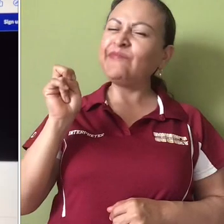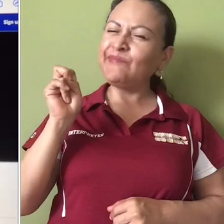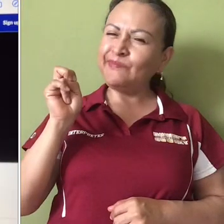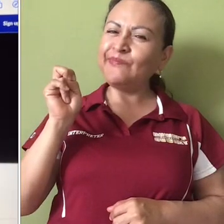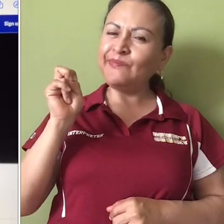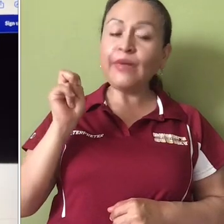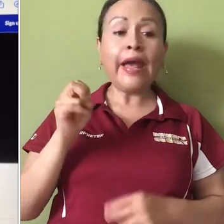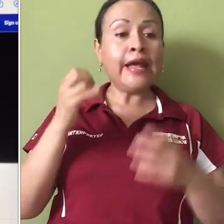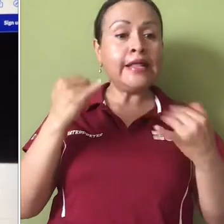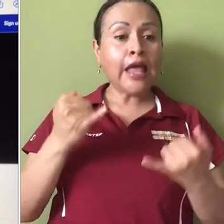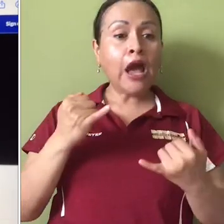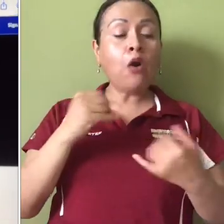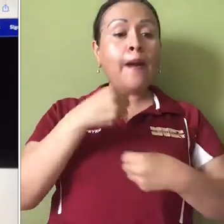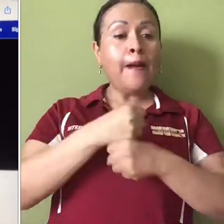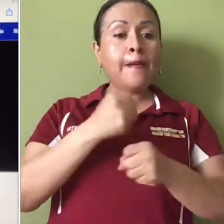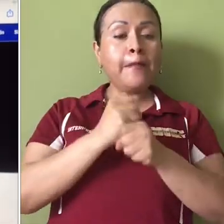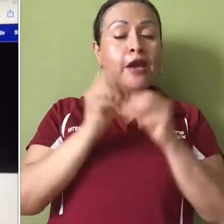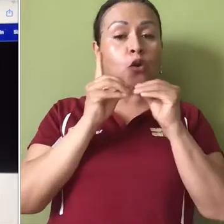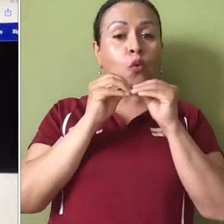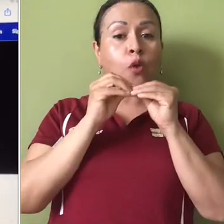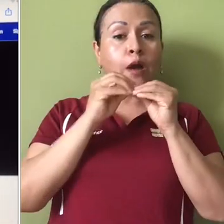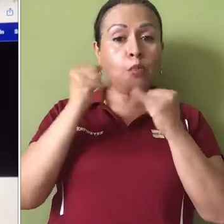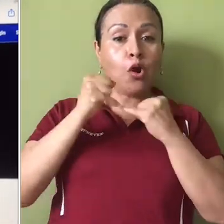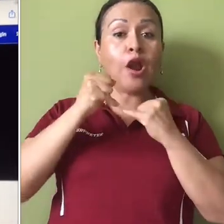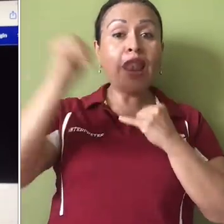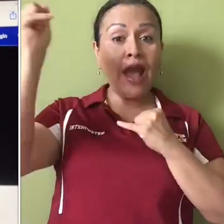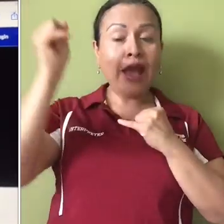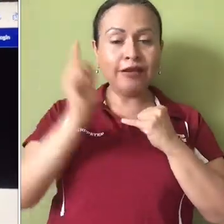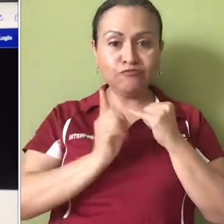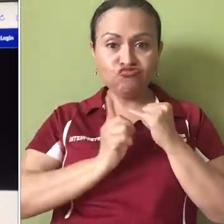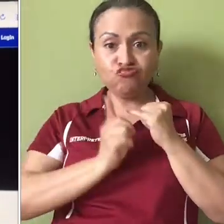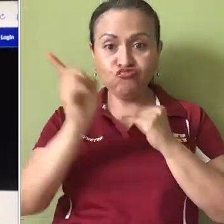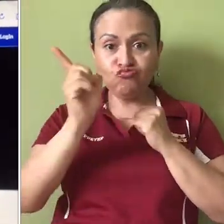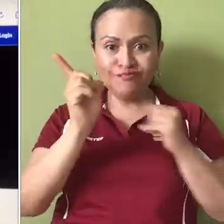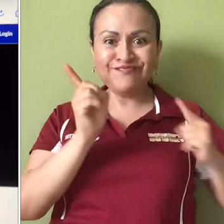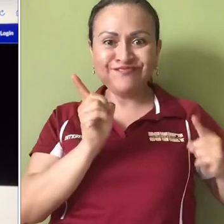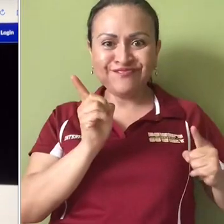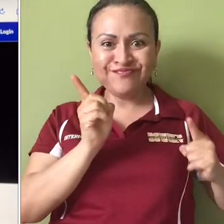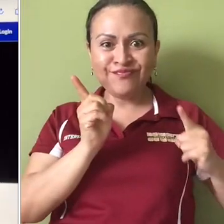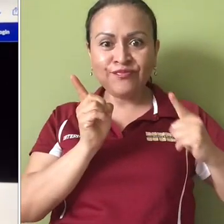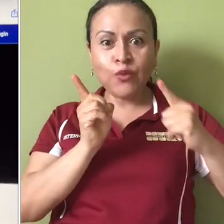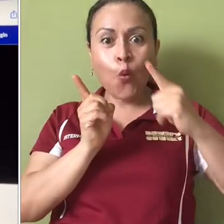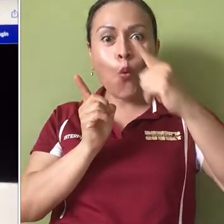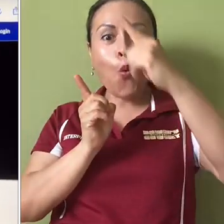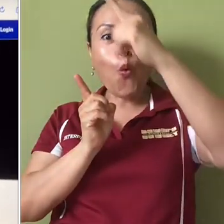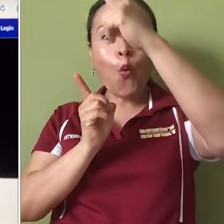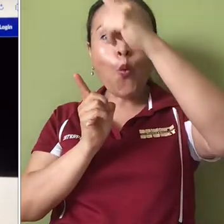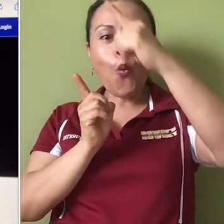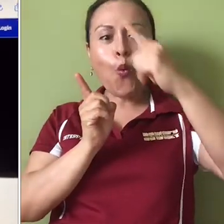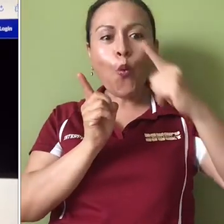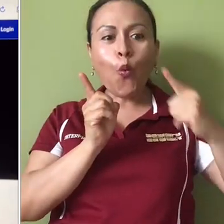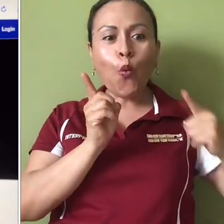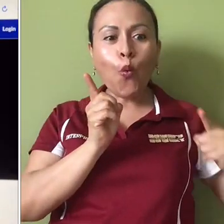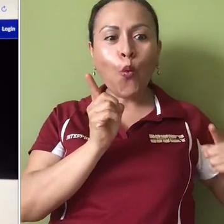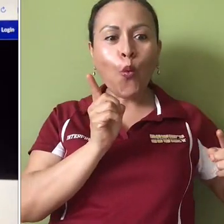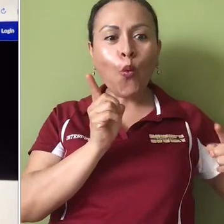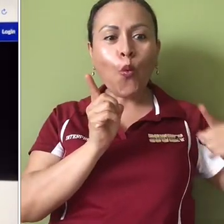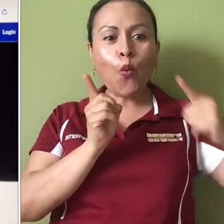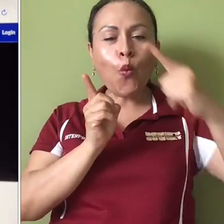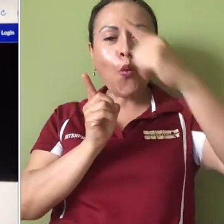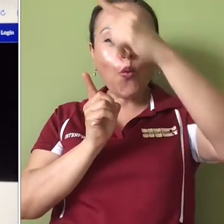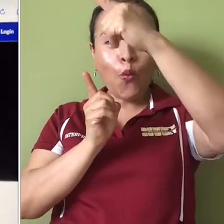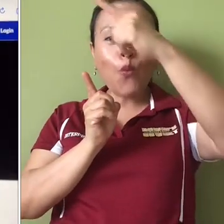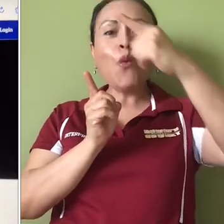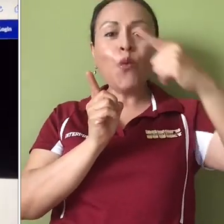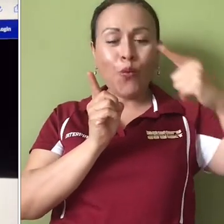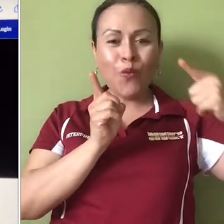want to do is construct another line that is parallel to the orange line that goes through this vertex of the triangle